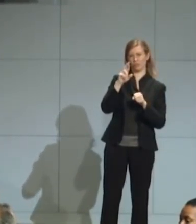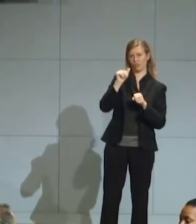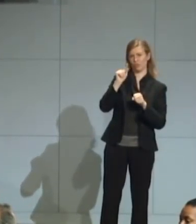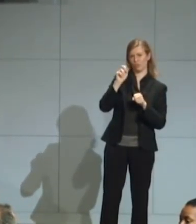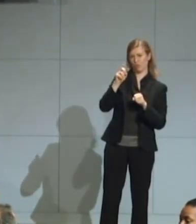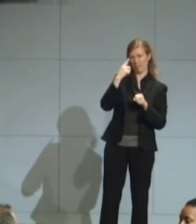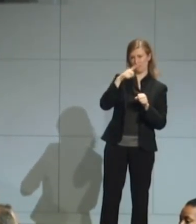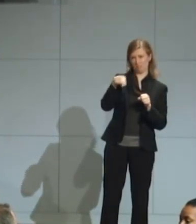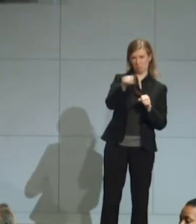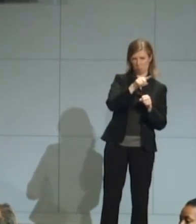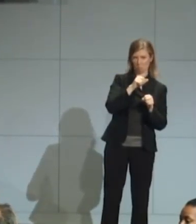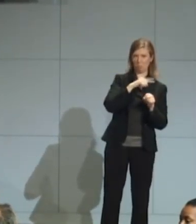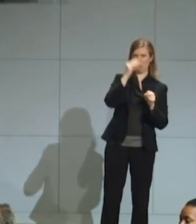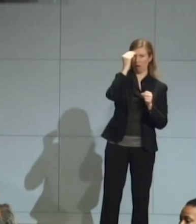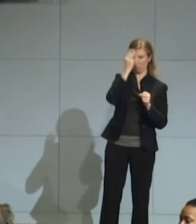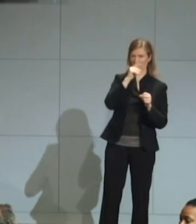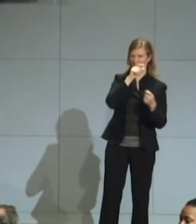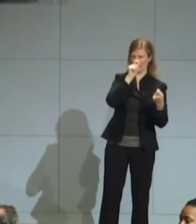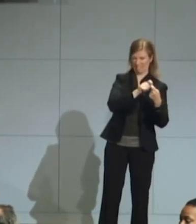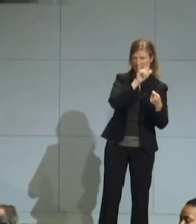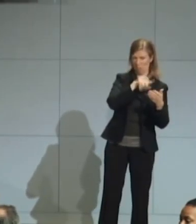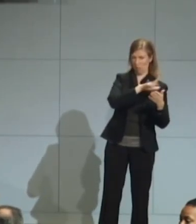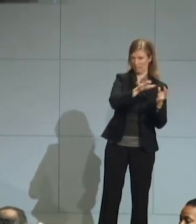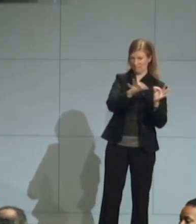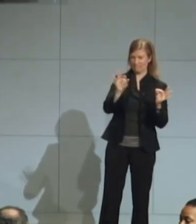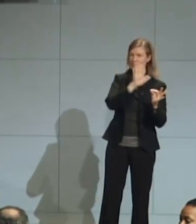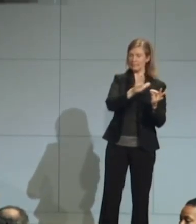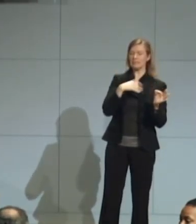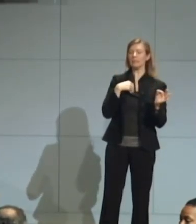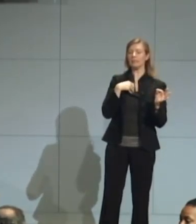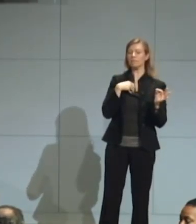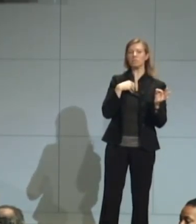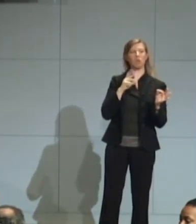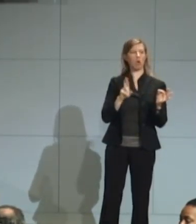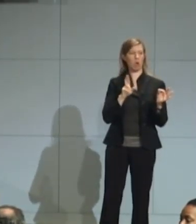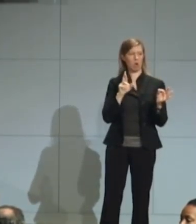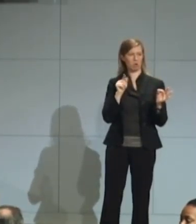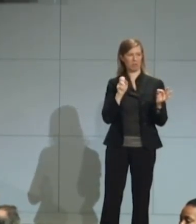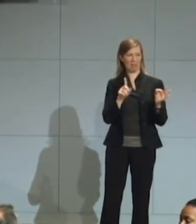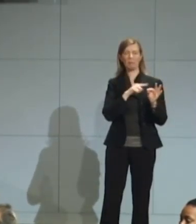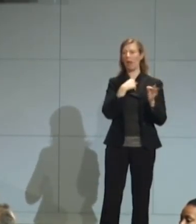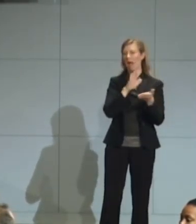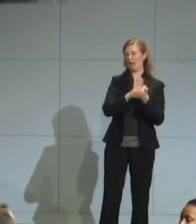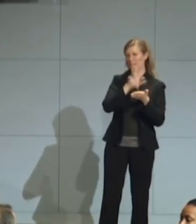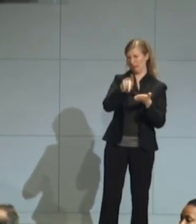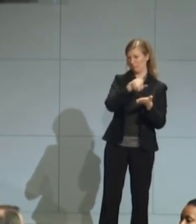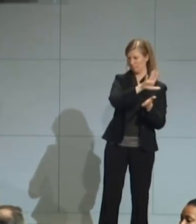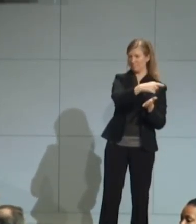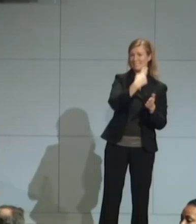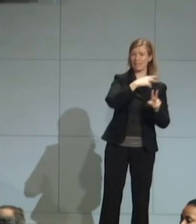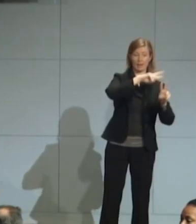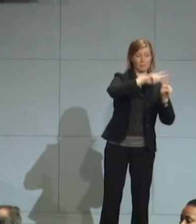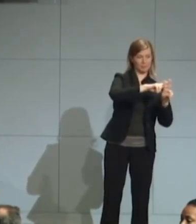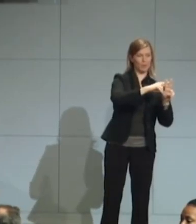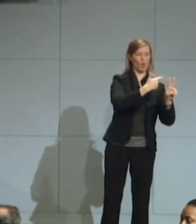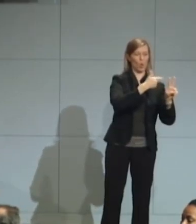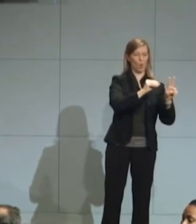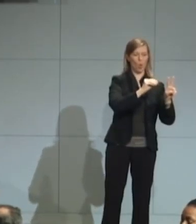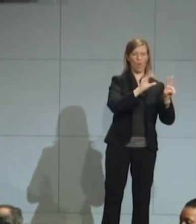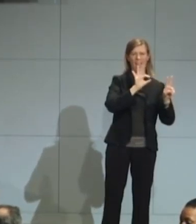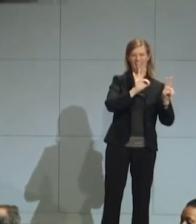era. But apparently, there were a lot of folks who received Chris Rock's Twitter feed who weren't at all